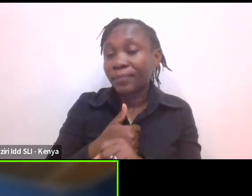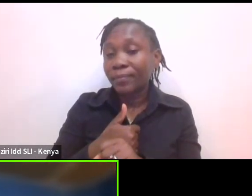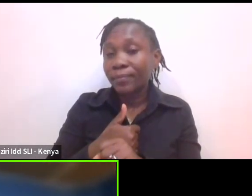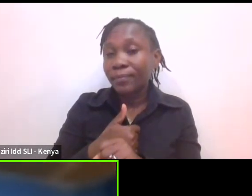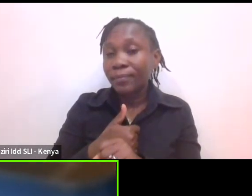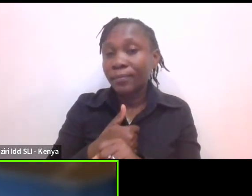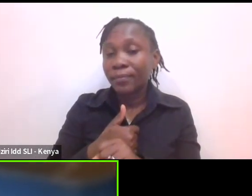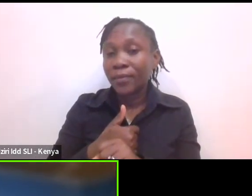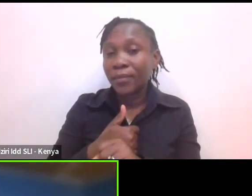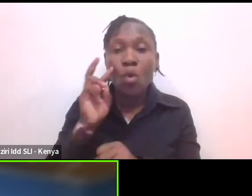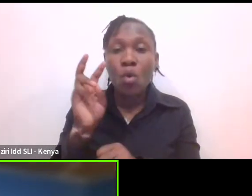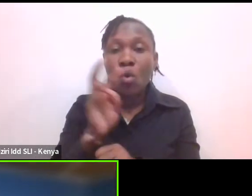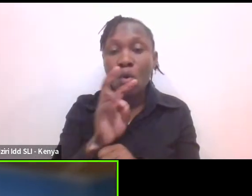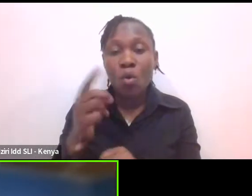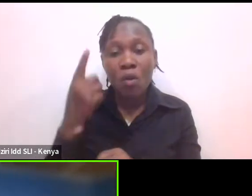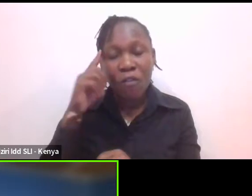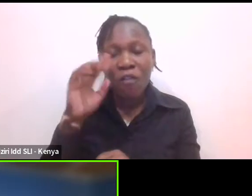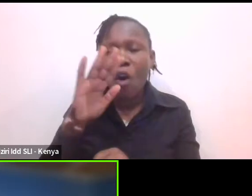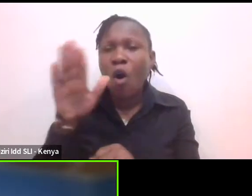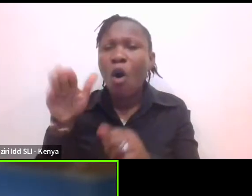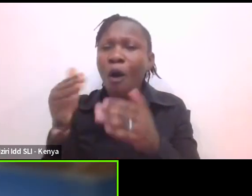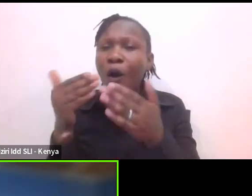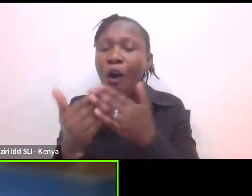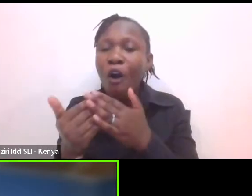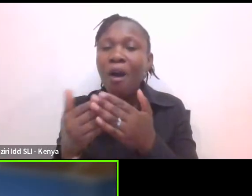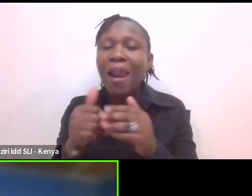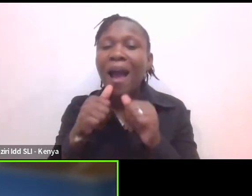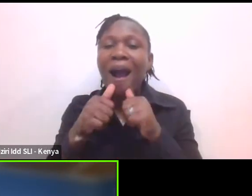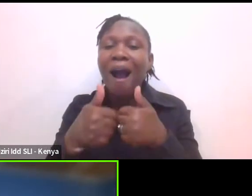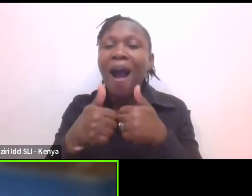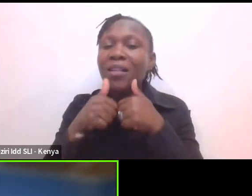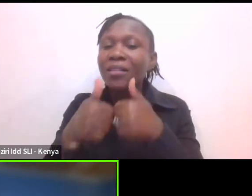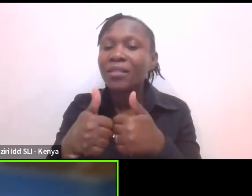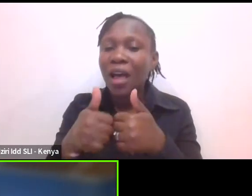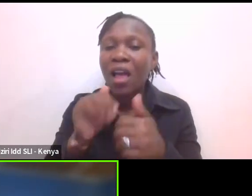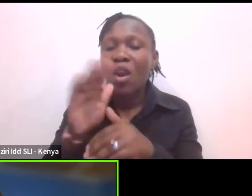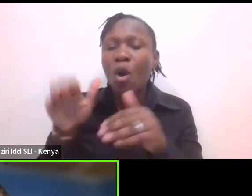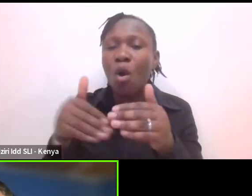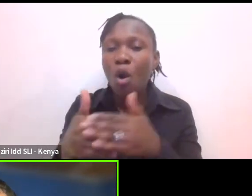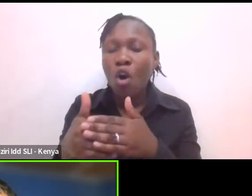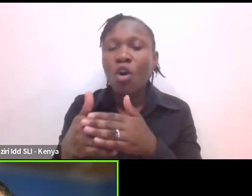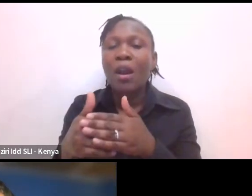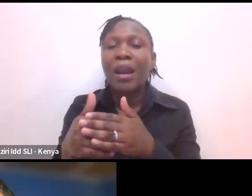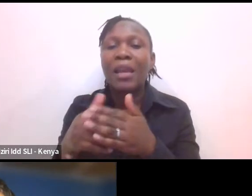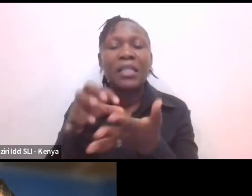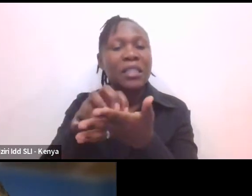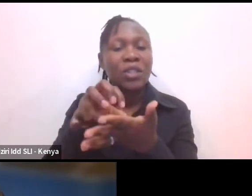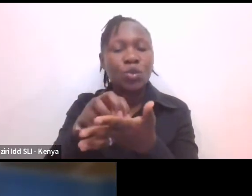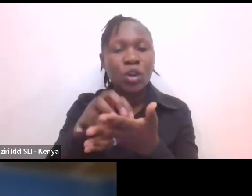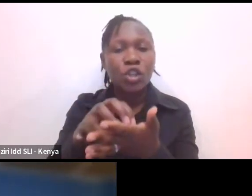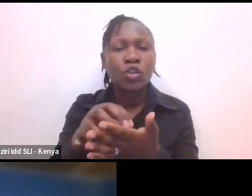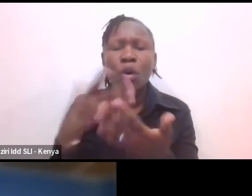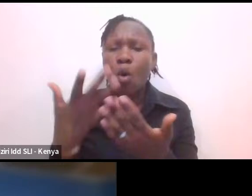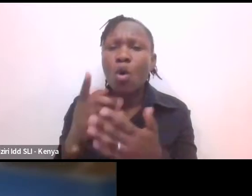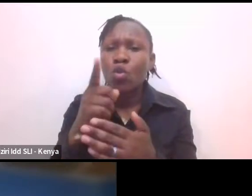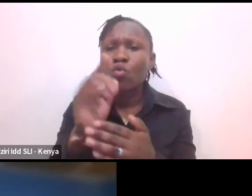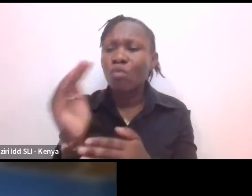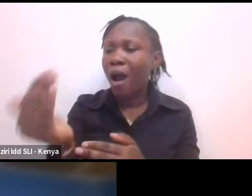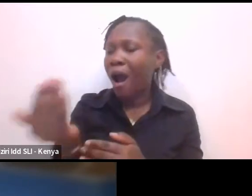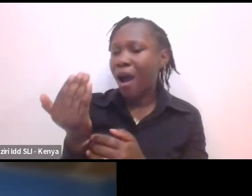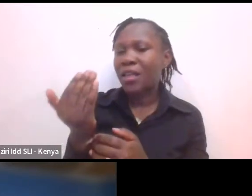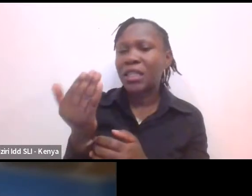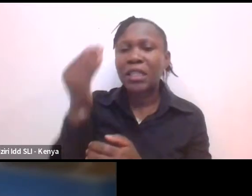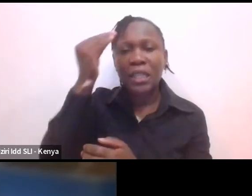but instead we look to the student and say, what do you need? What is appropriate for you? Yeah. Well, not only just what you need,